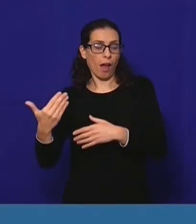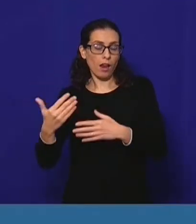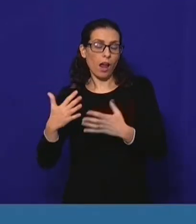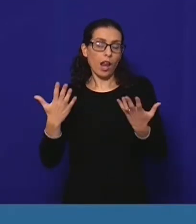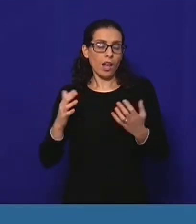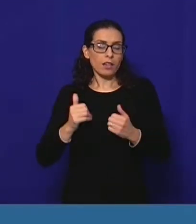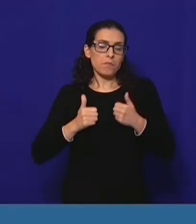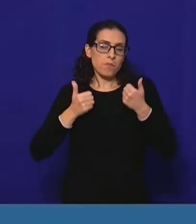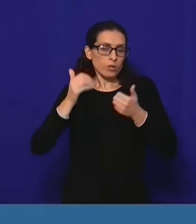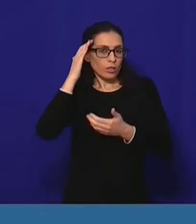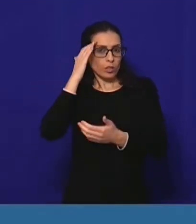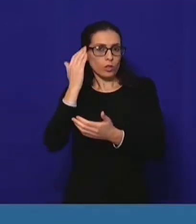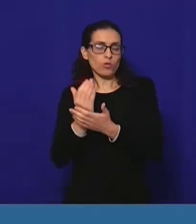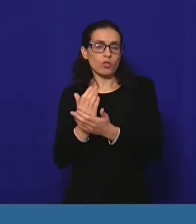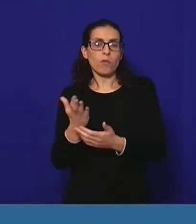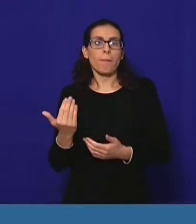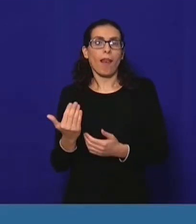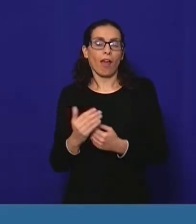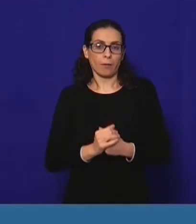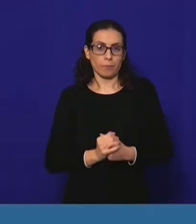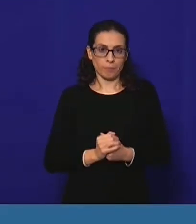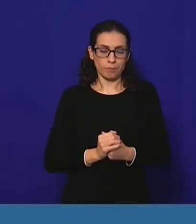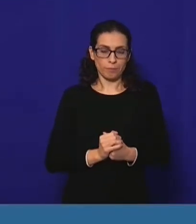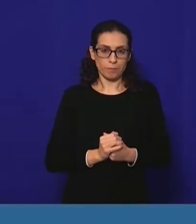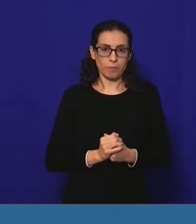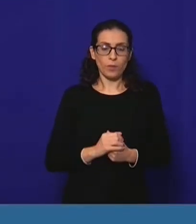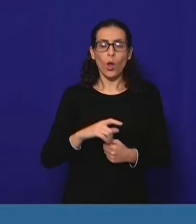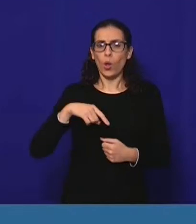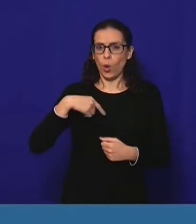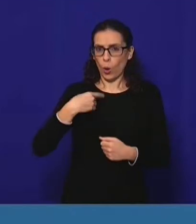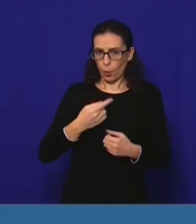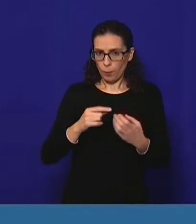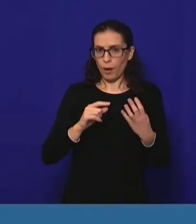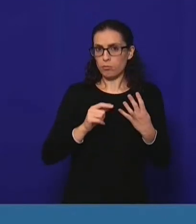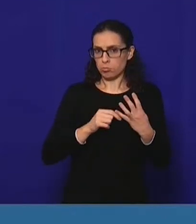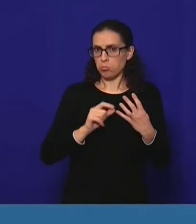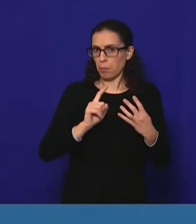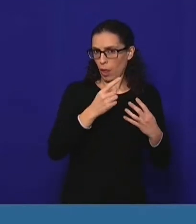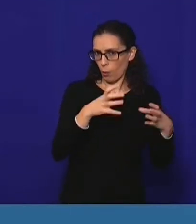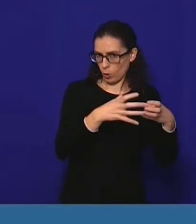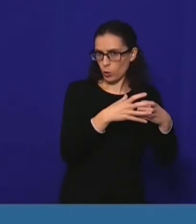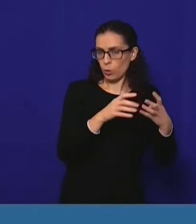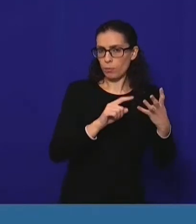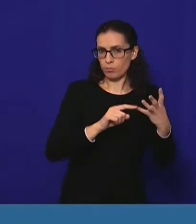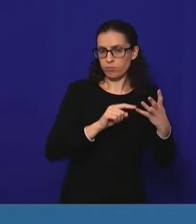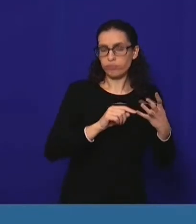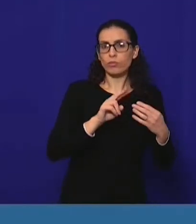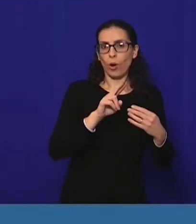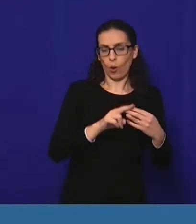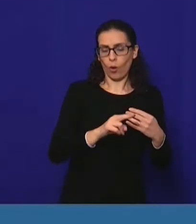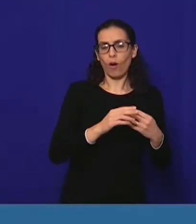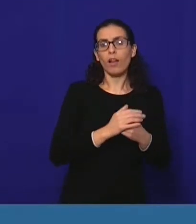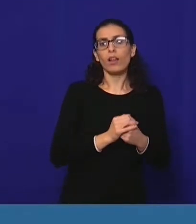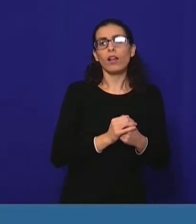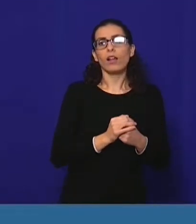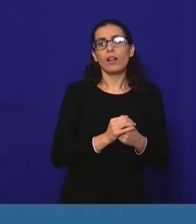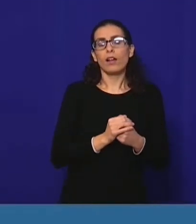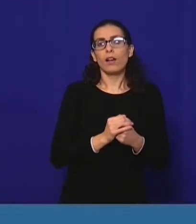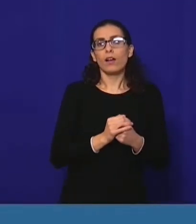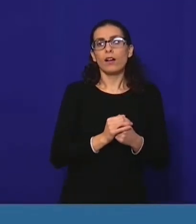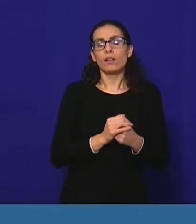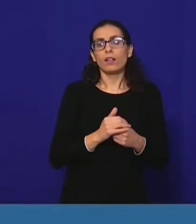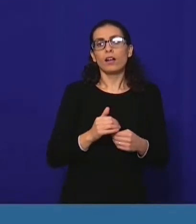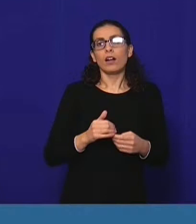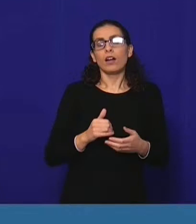lil dawn l-anzjani. But eventwalment anka fl-ewwel grupp ta' prioritization kif mbagħad jibda jkun iktar vaccines nibdew